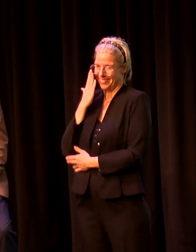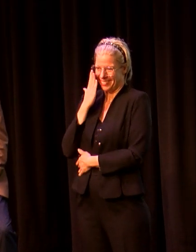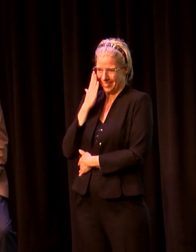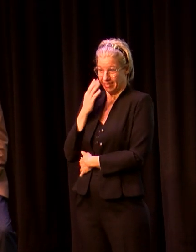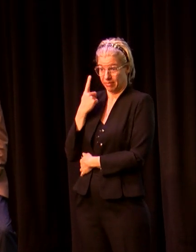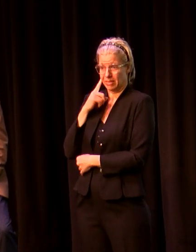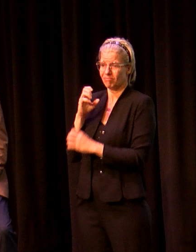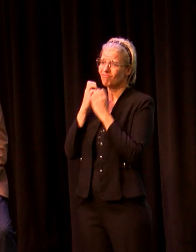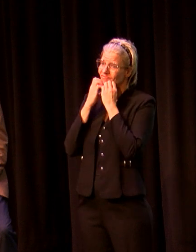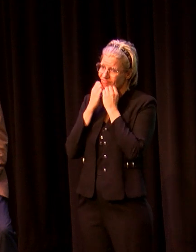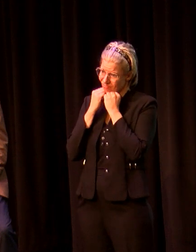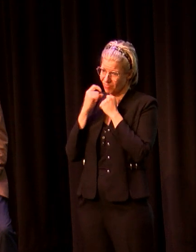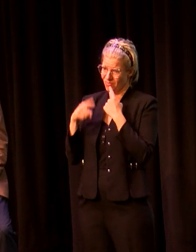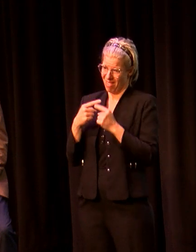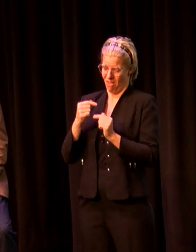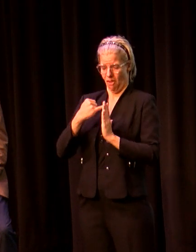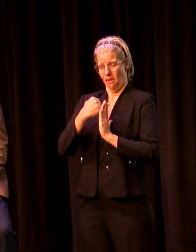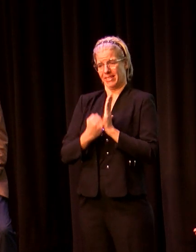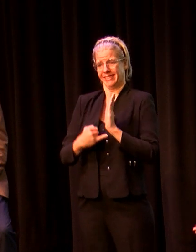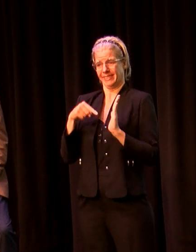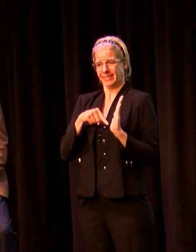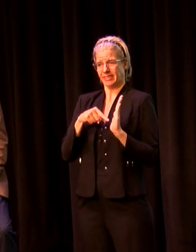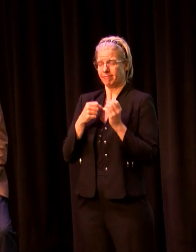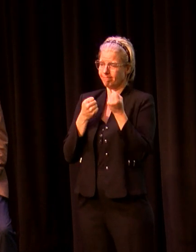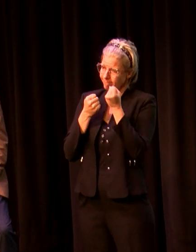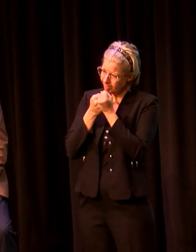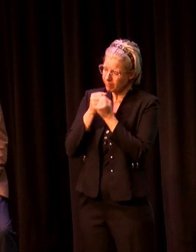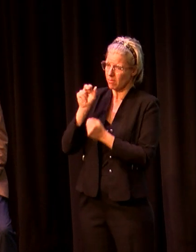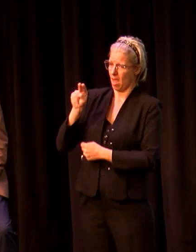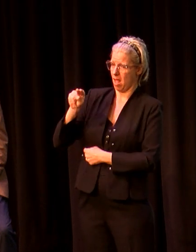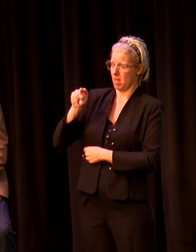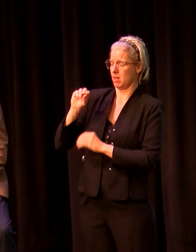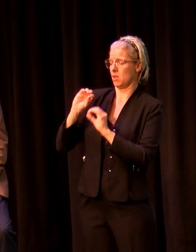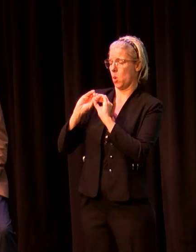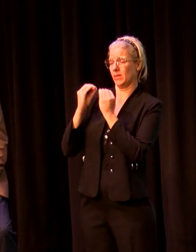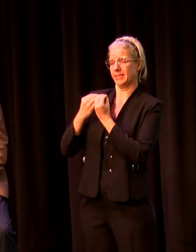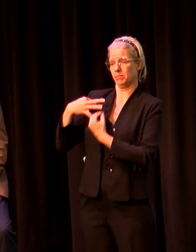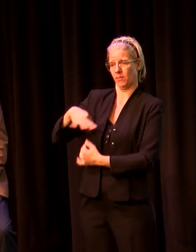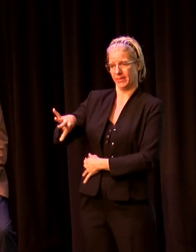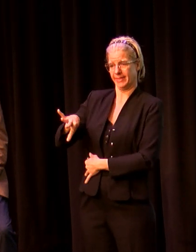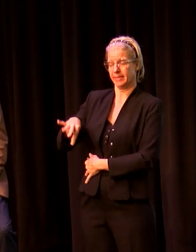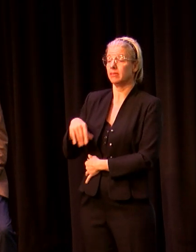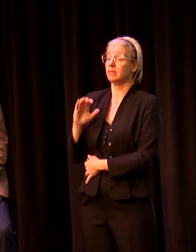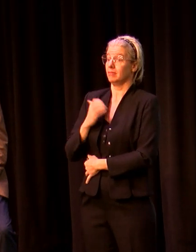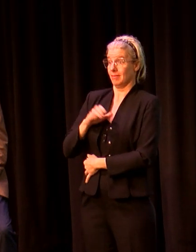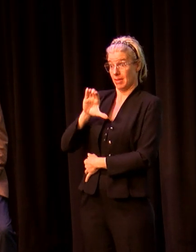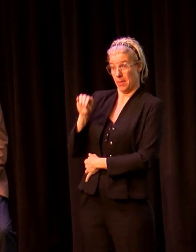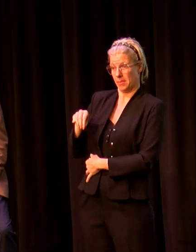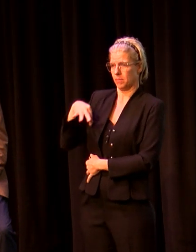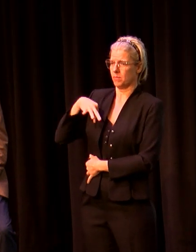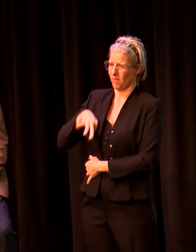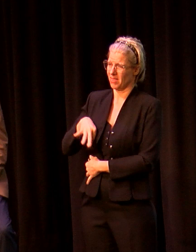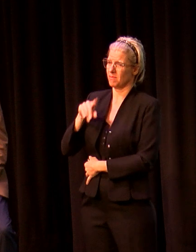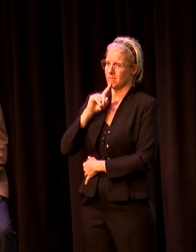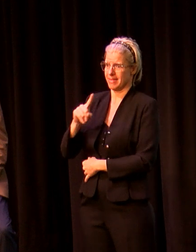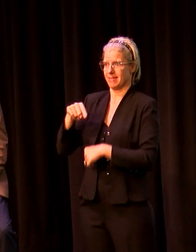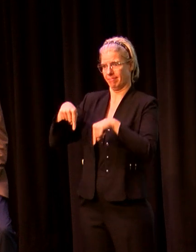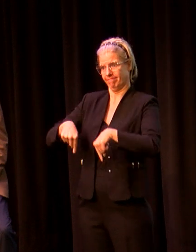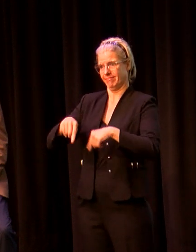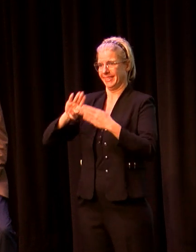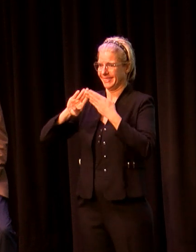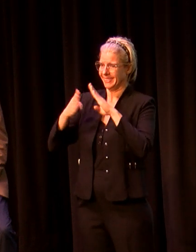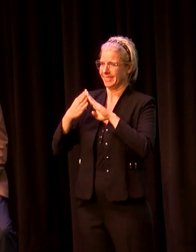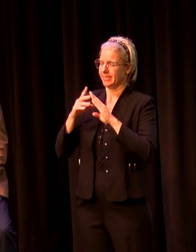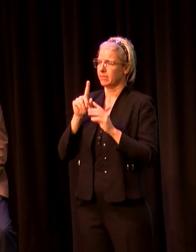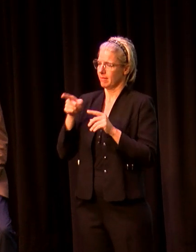the arts, and for supporting nonprofits, because, my company benefits from a city that values the